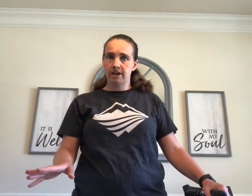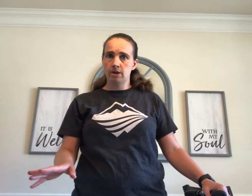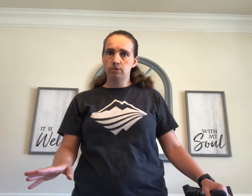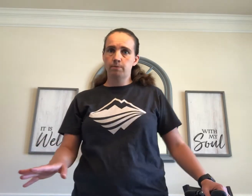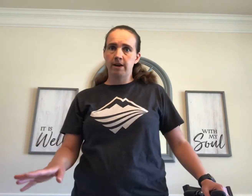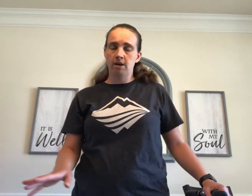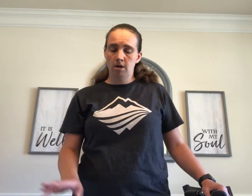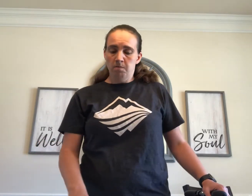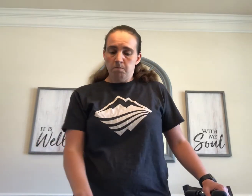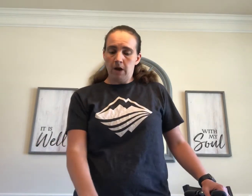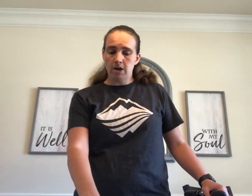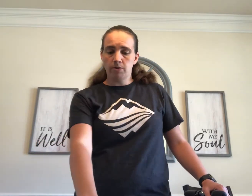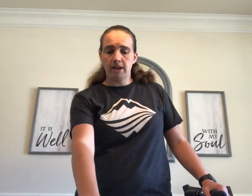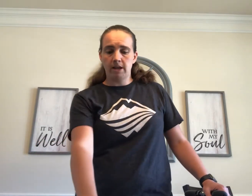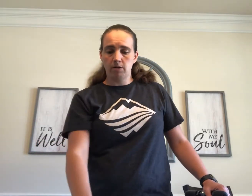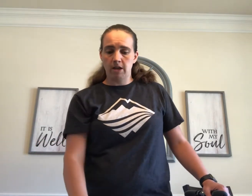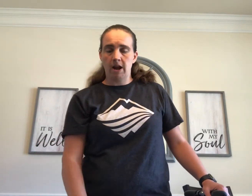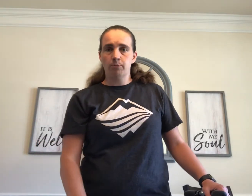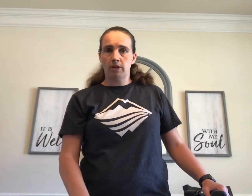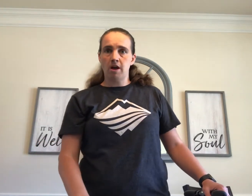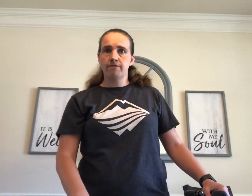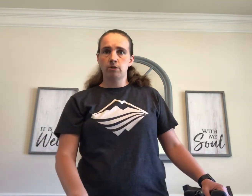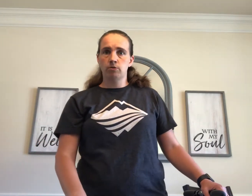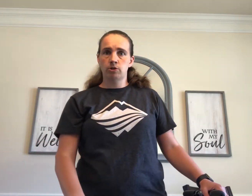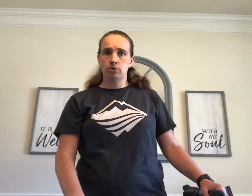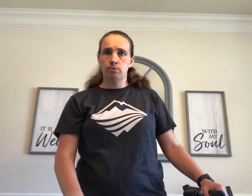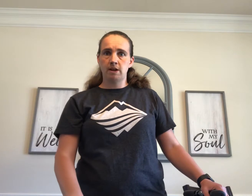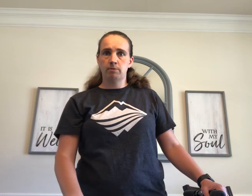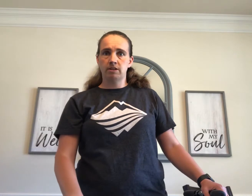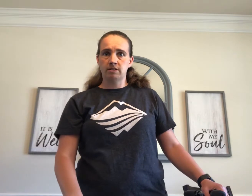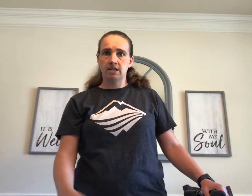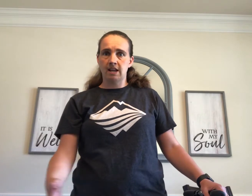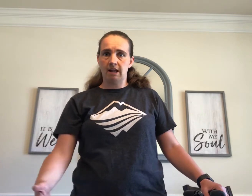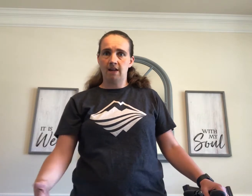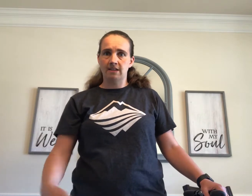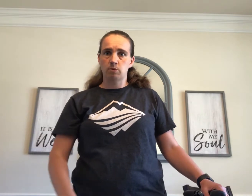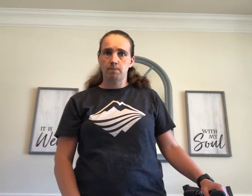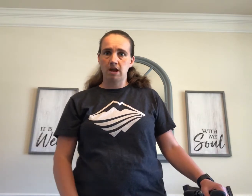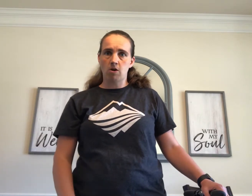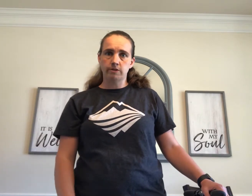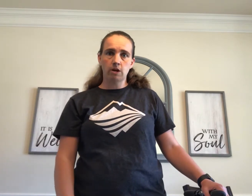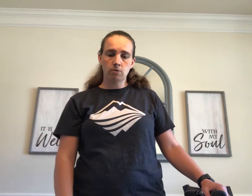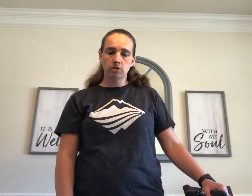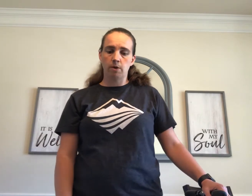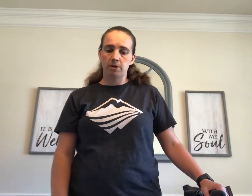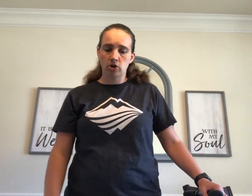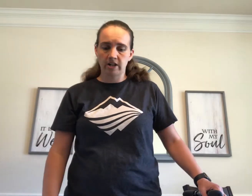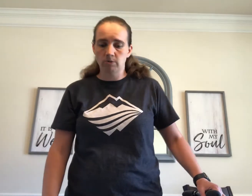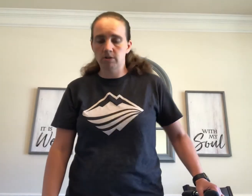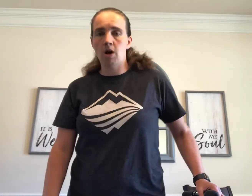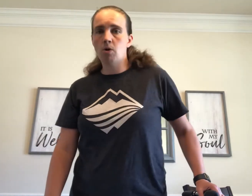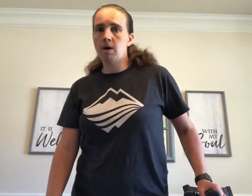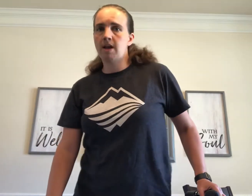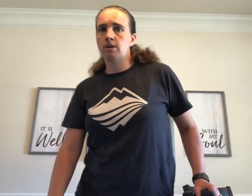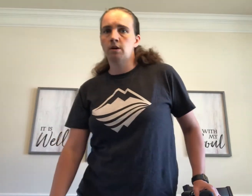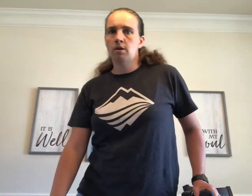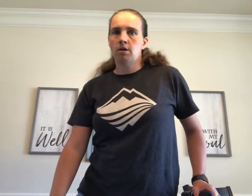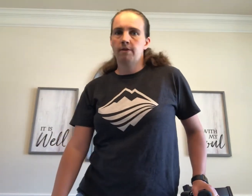videos, but I know that it helped a lot of you to be able to see it in class with me also. So I'm gonna try to go slow, and if I'm